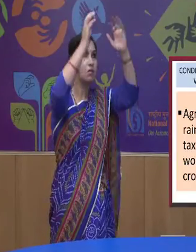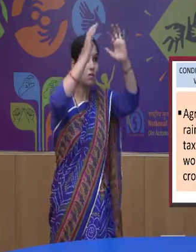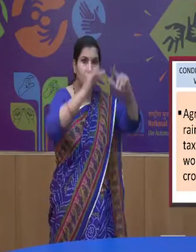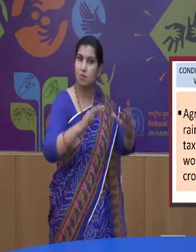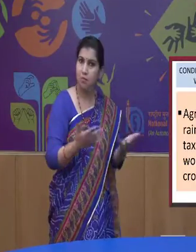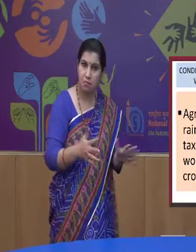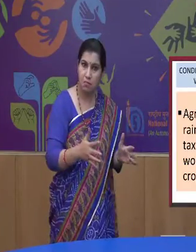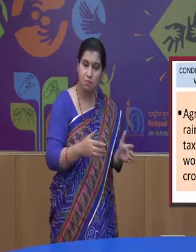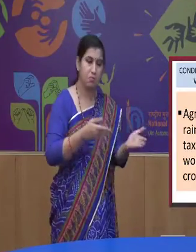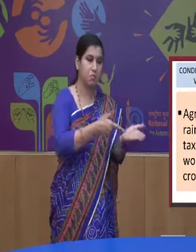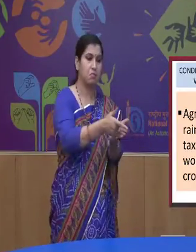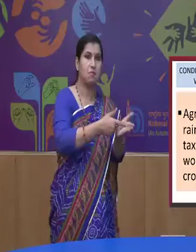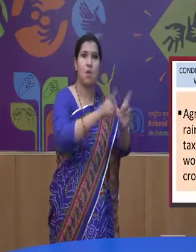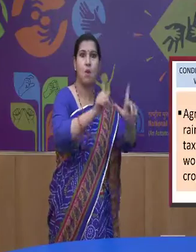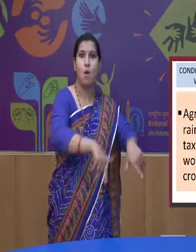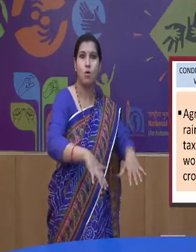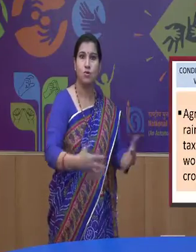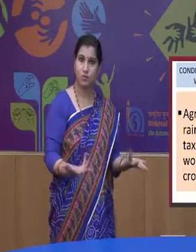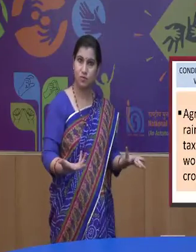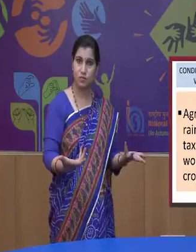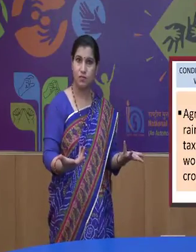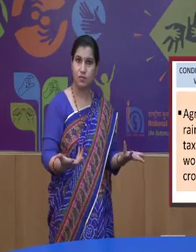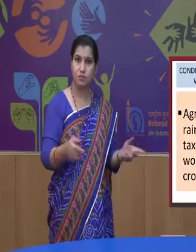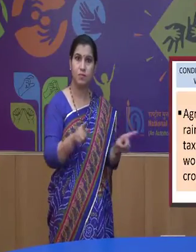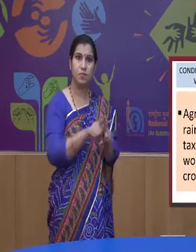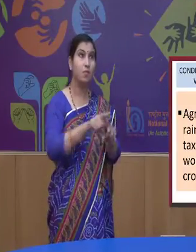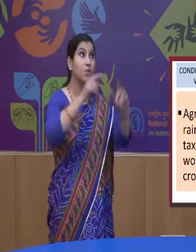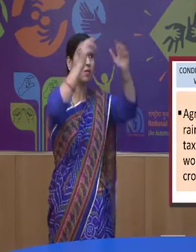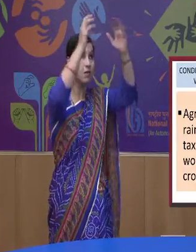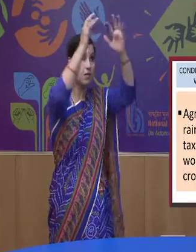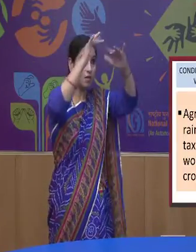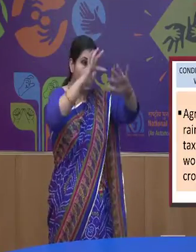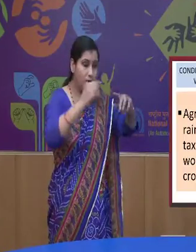If rainfall took place, crops were produced, and if